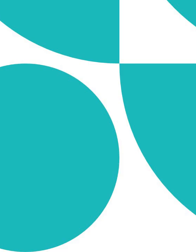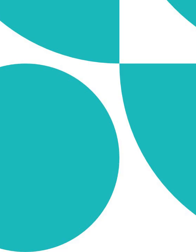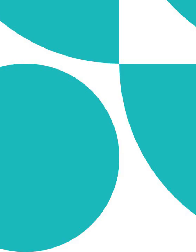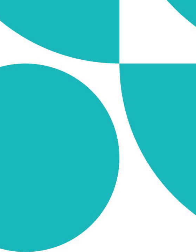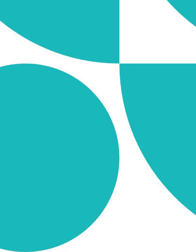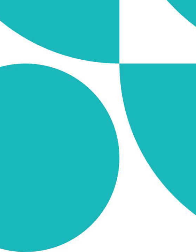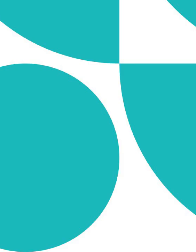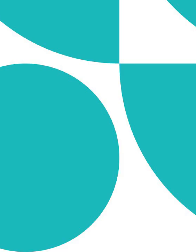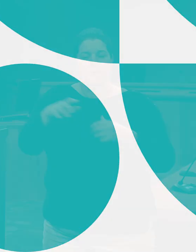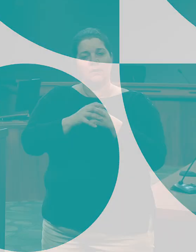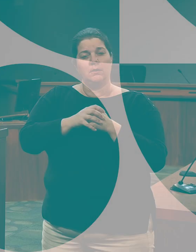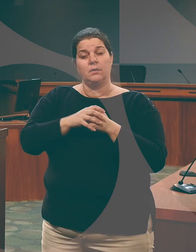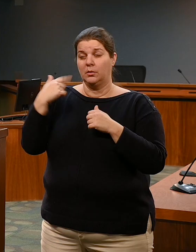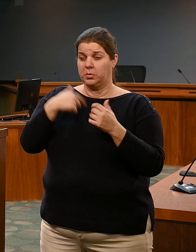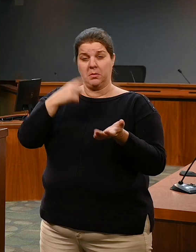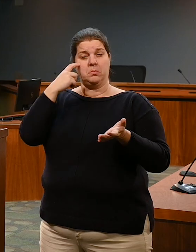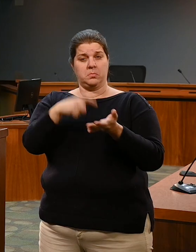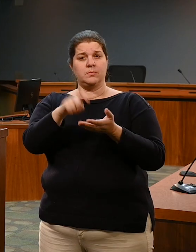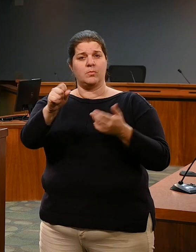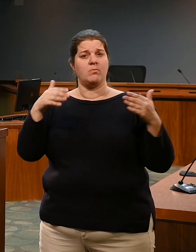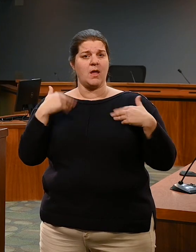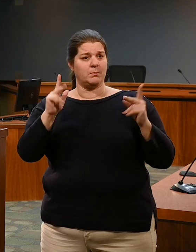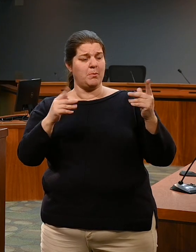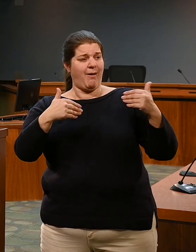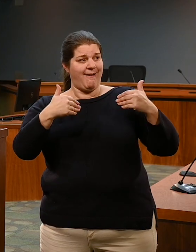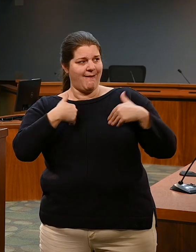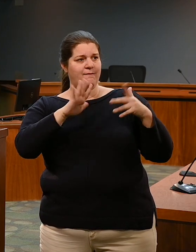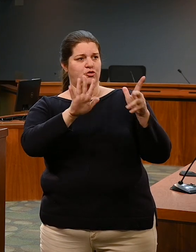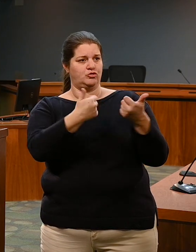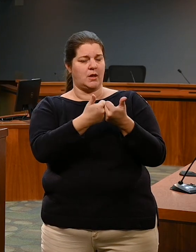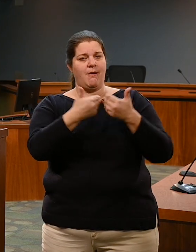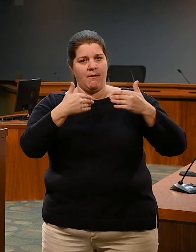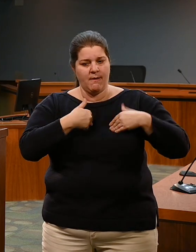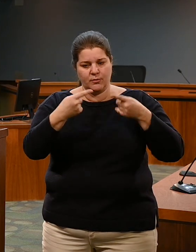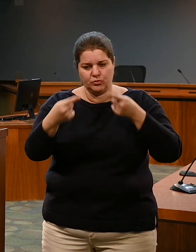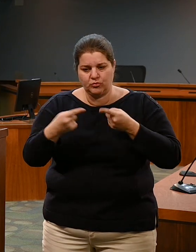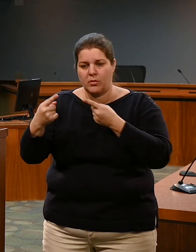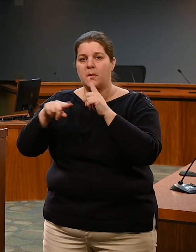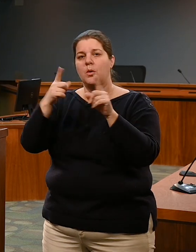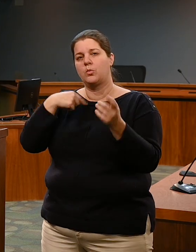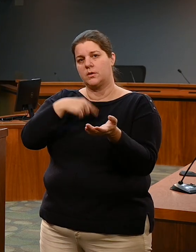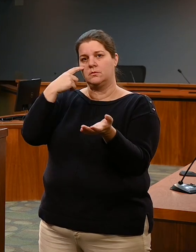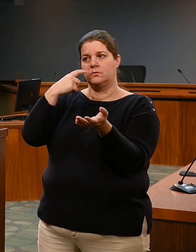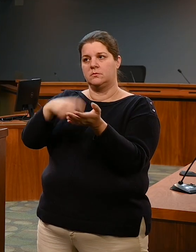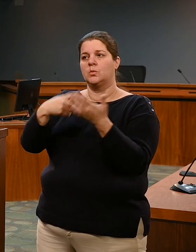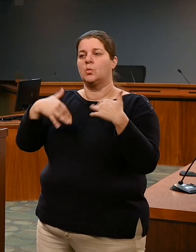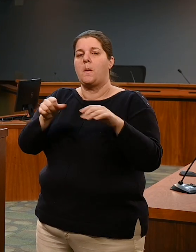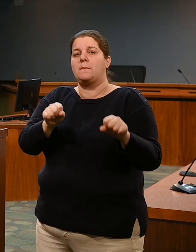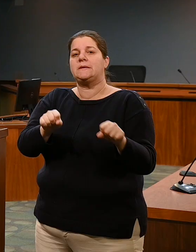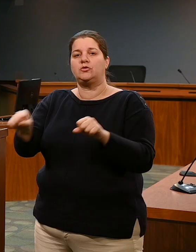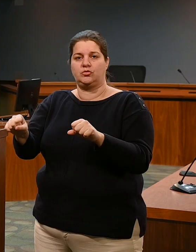the struggles our young people are facing, we must concurrently recognize the incredible potential of our young